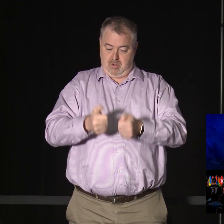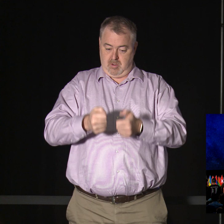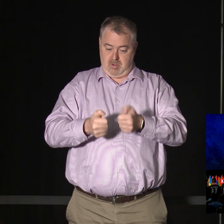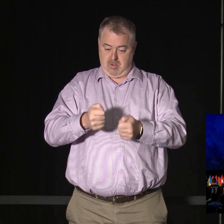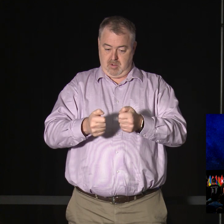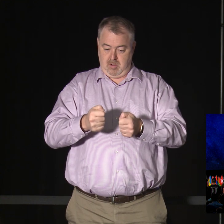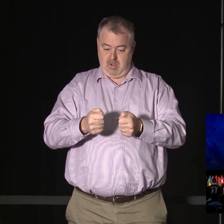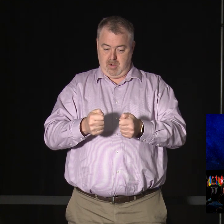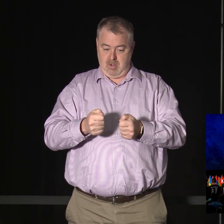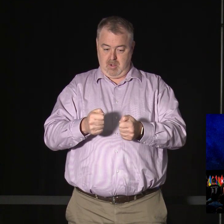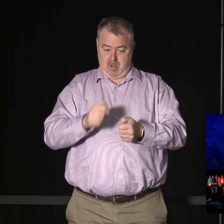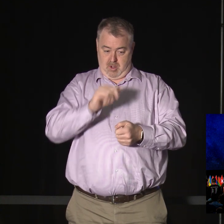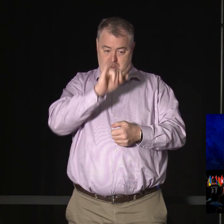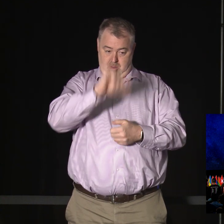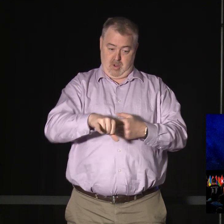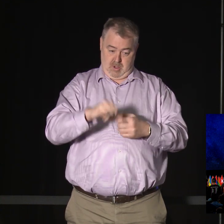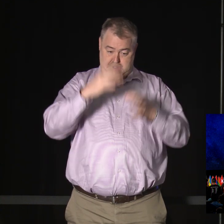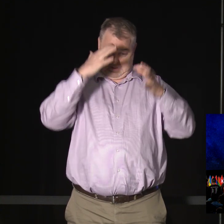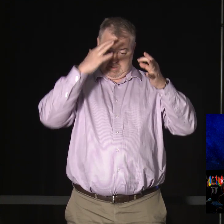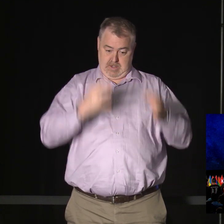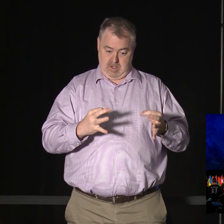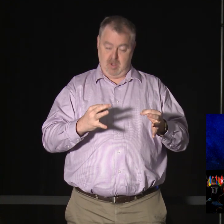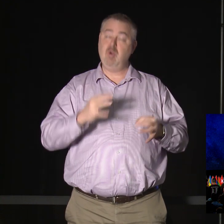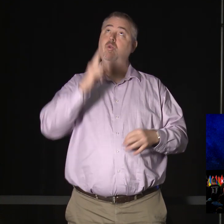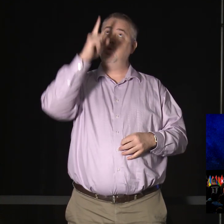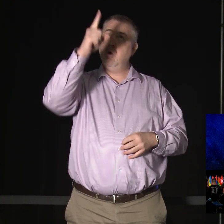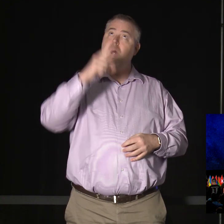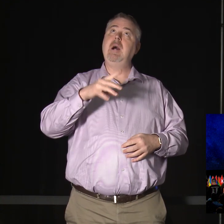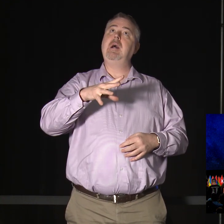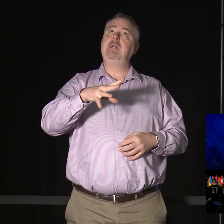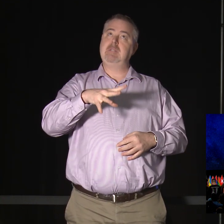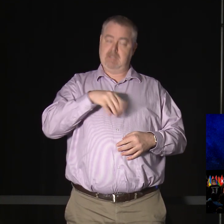those decisions, Father.